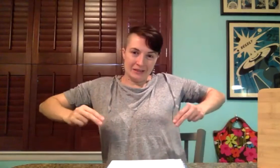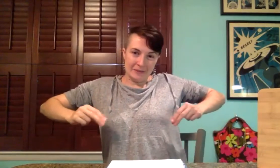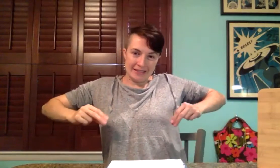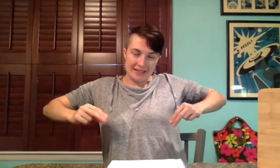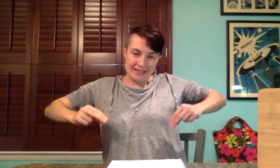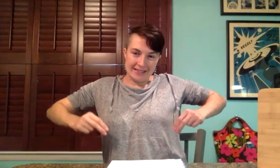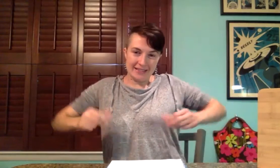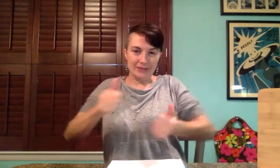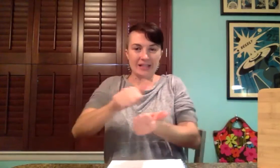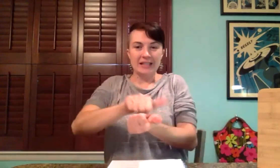hips like this. So,